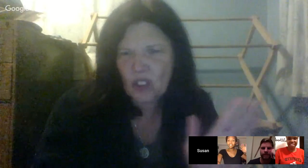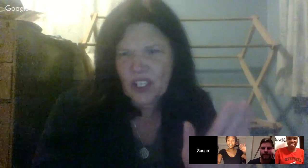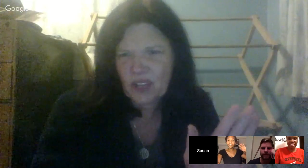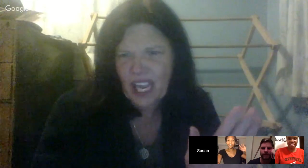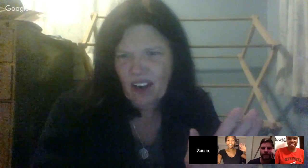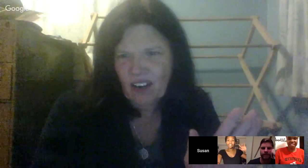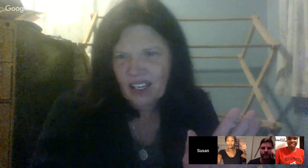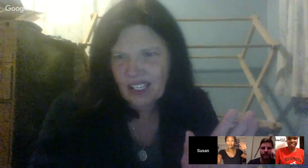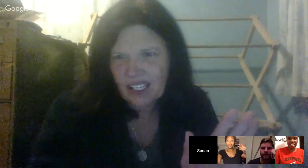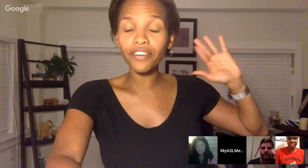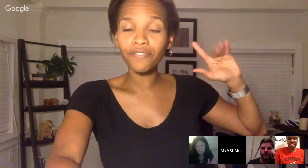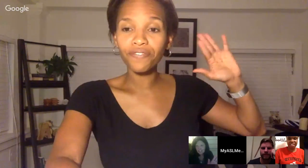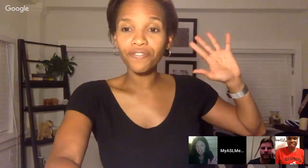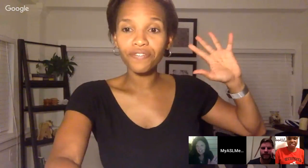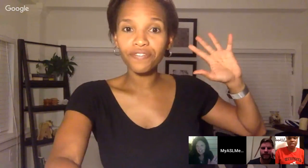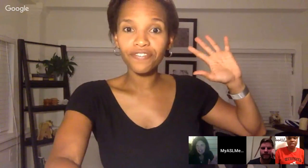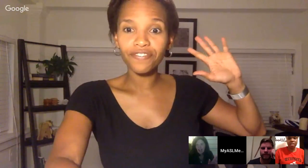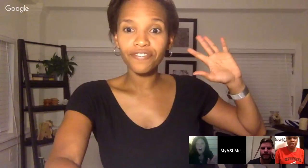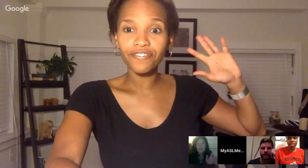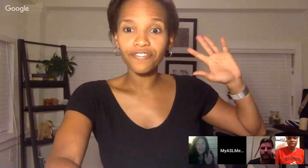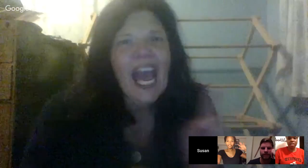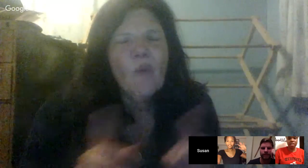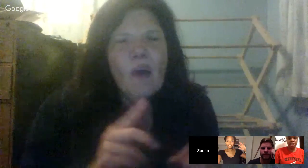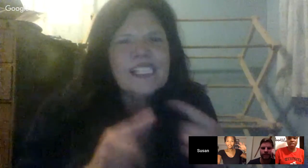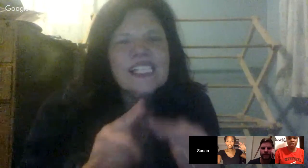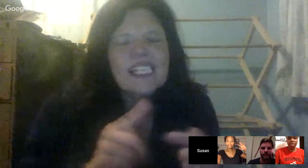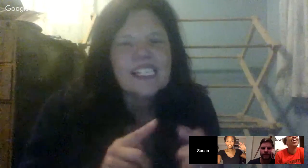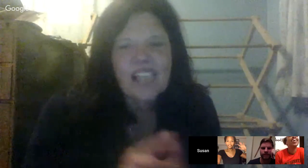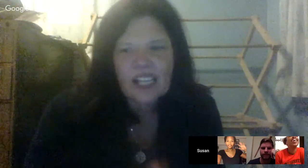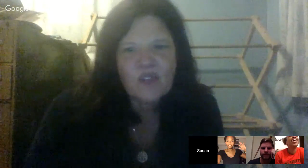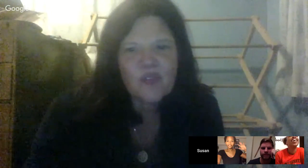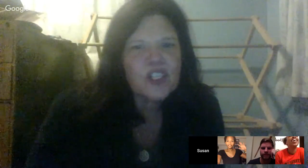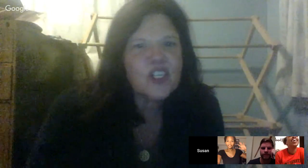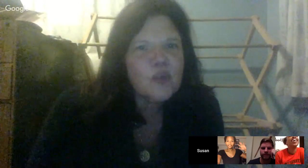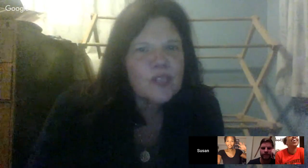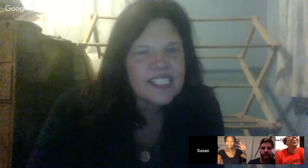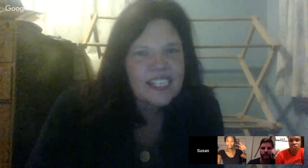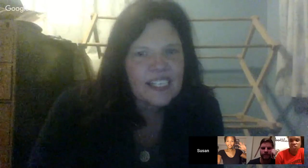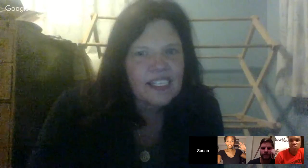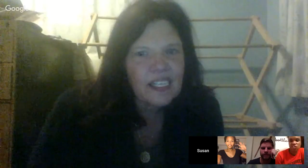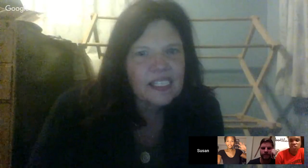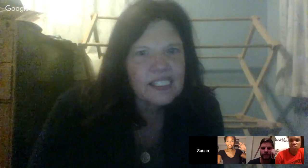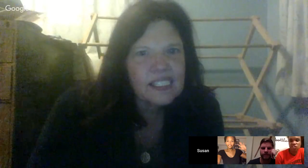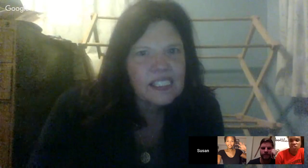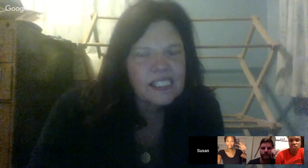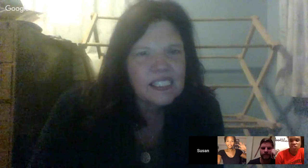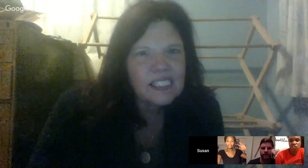Nicole, are you there? I'm here. Okay. What's the sign for Houston?